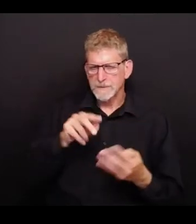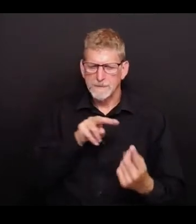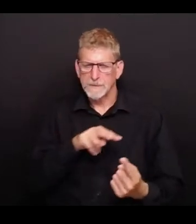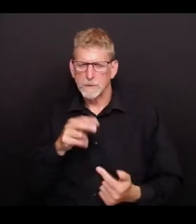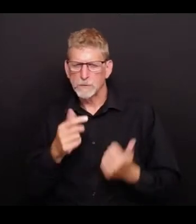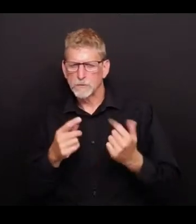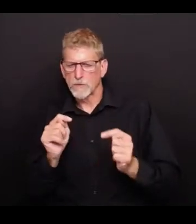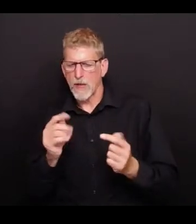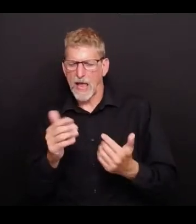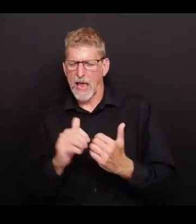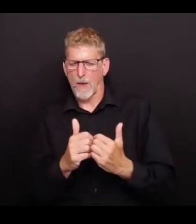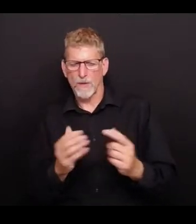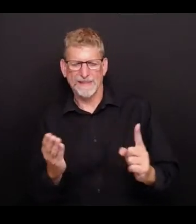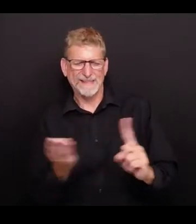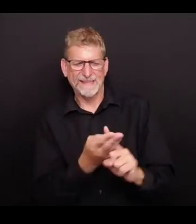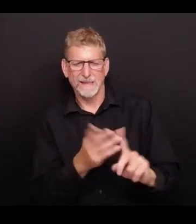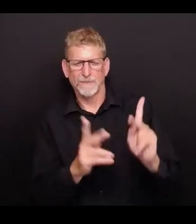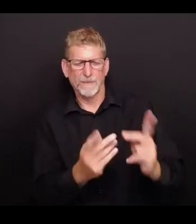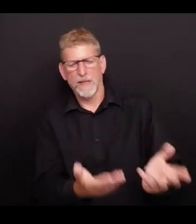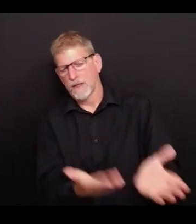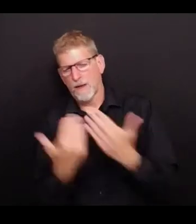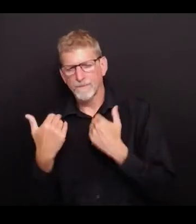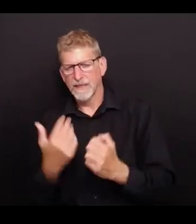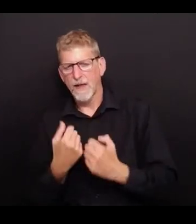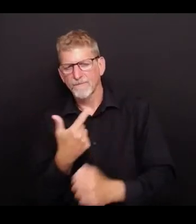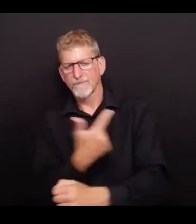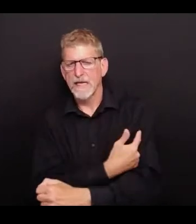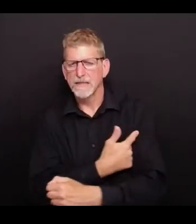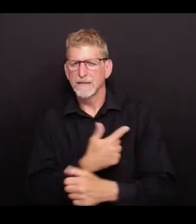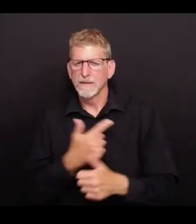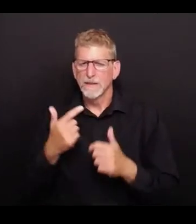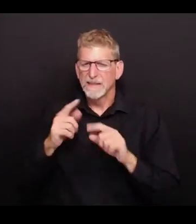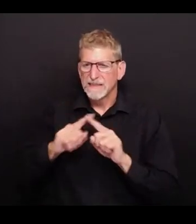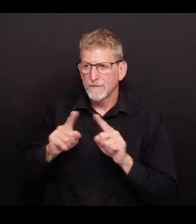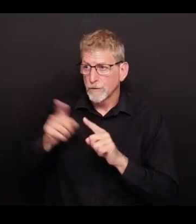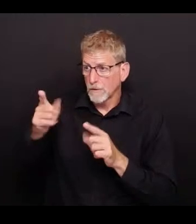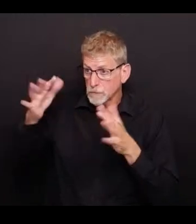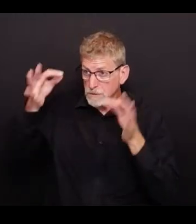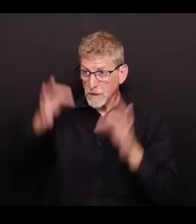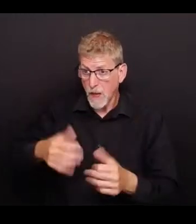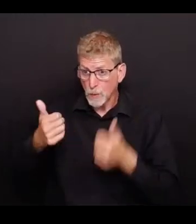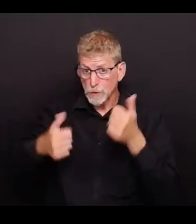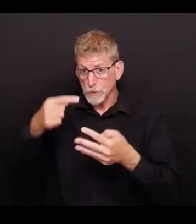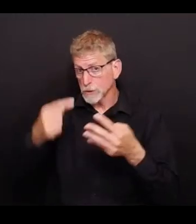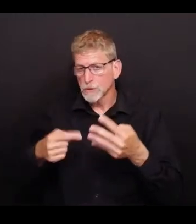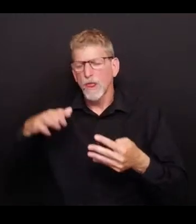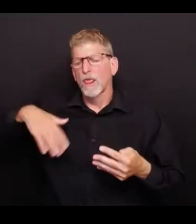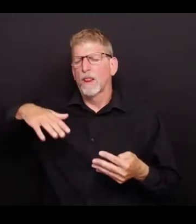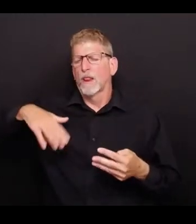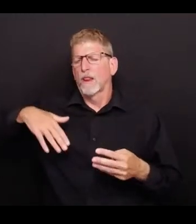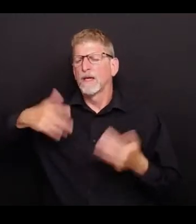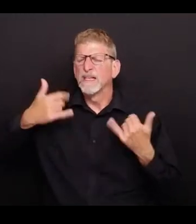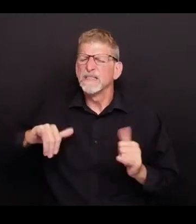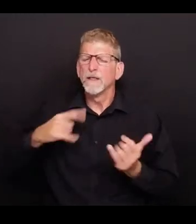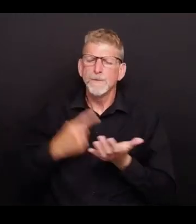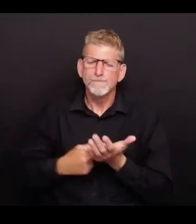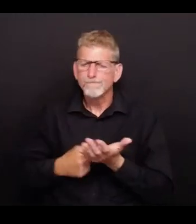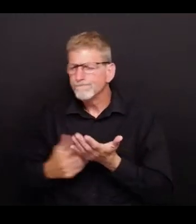consider getting vaccinated. And we don't have any more details on specifics at this point, so I'll just acknowledge that up